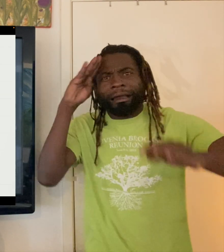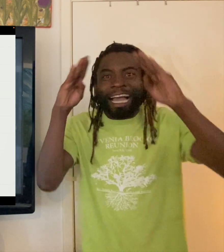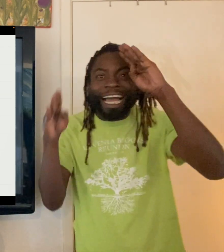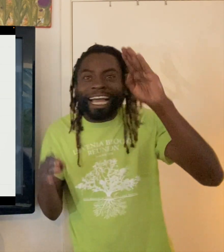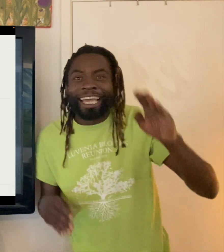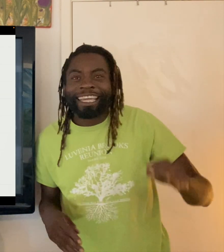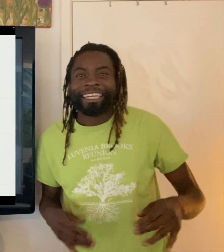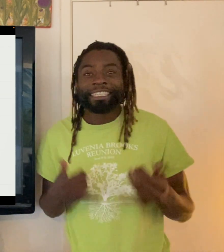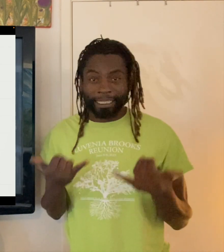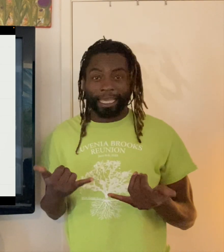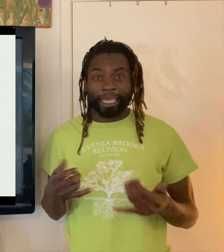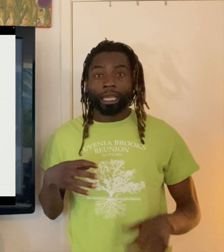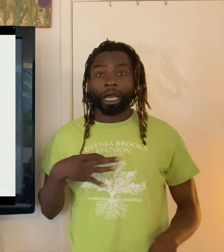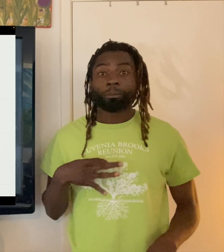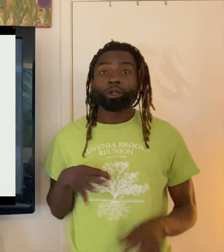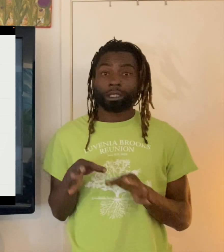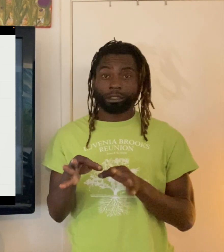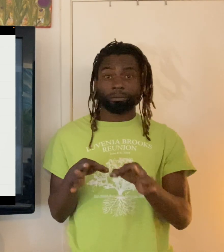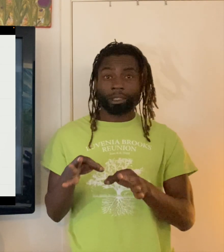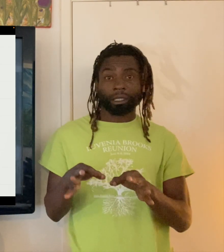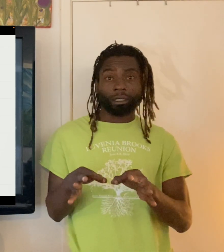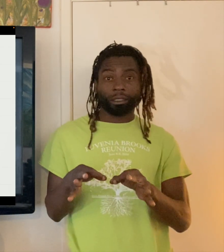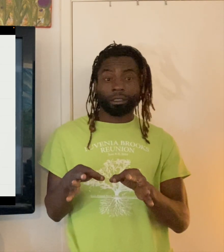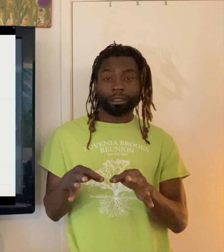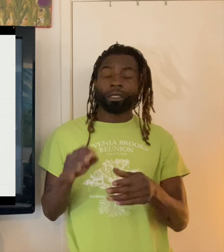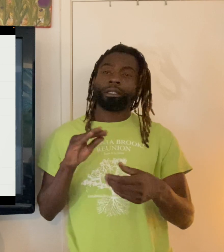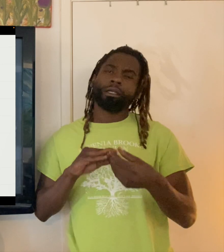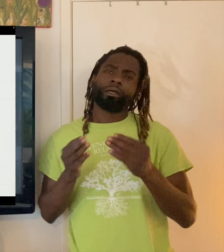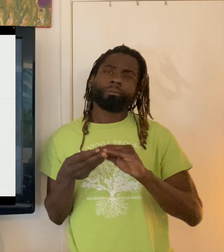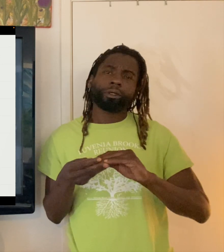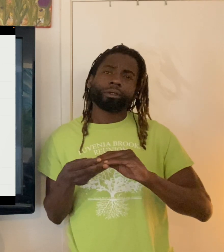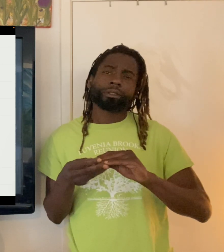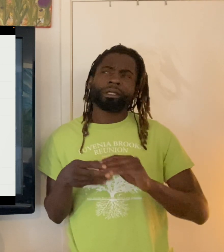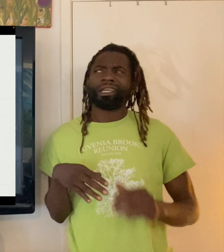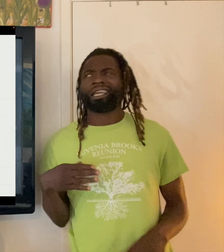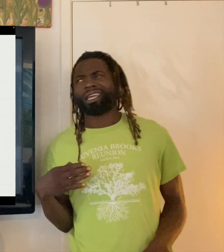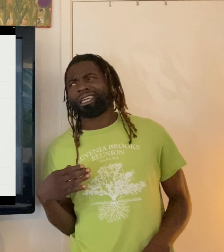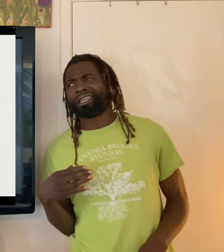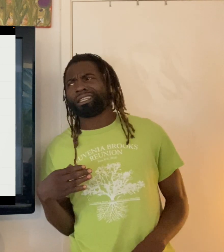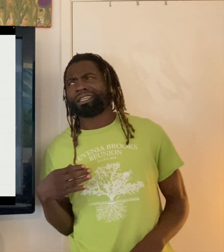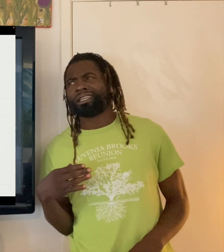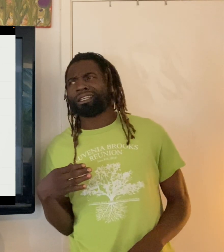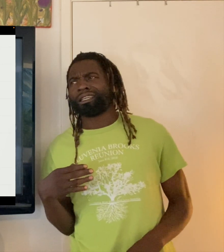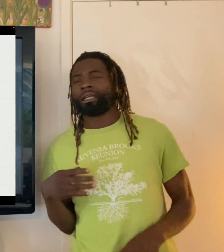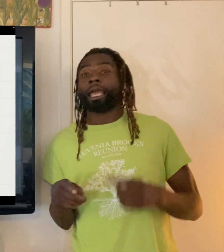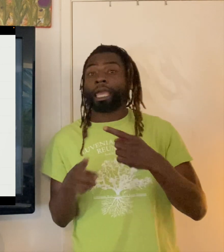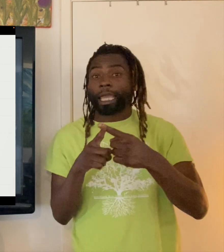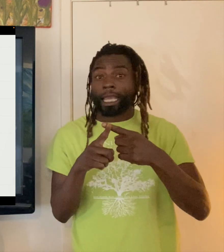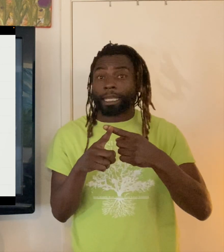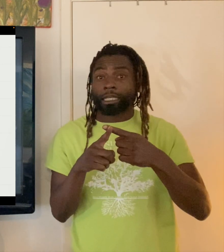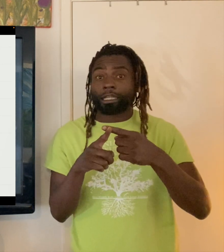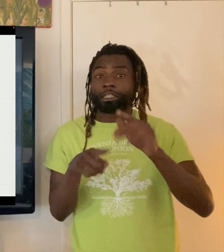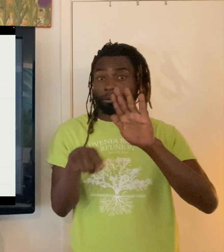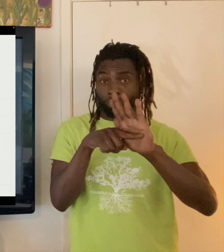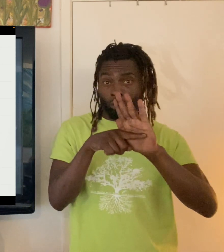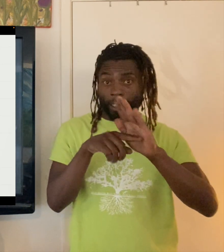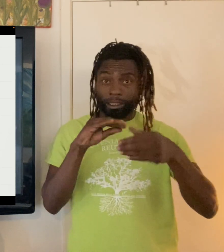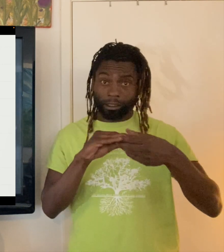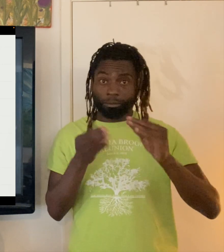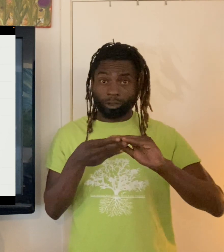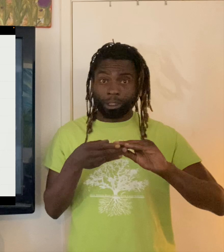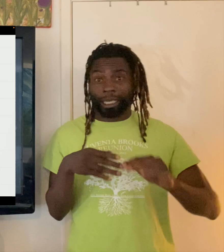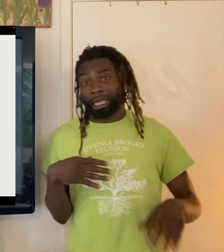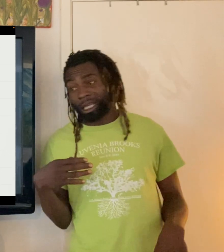Oh, hi, everybody. Today, I'm going to talk to you about numbers and adding and